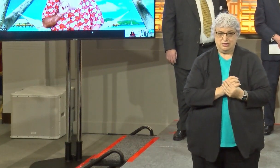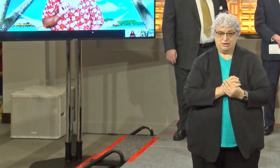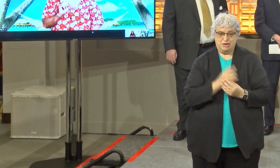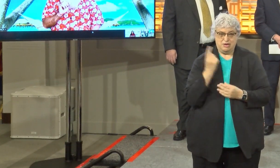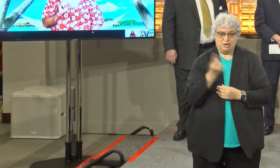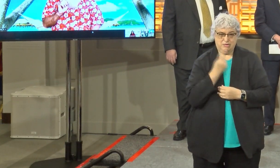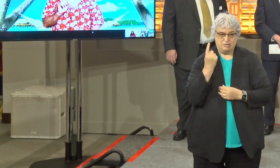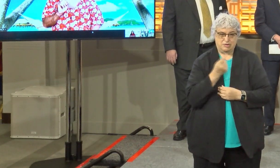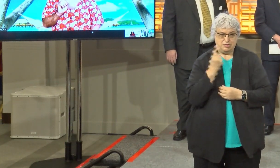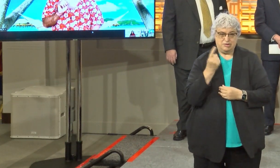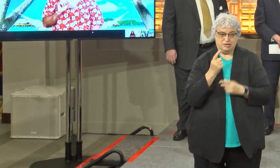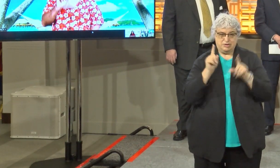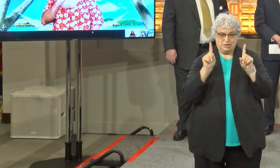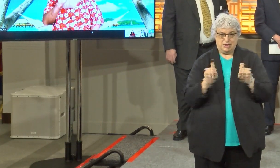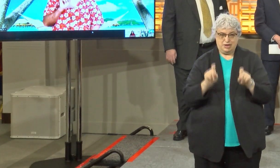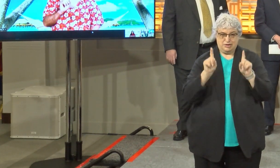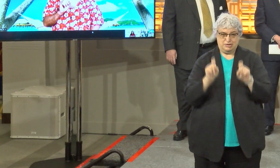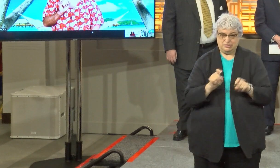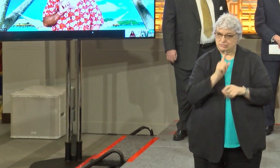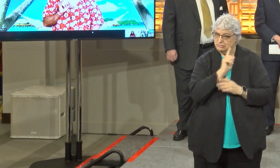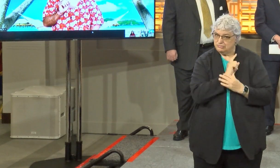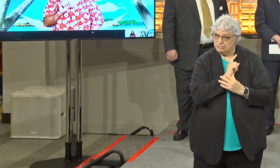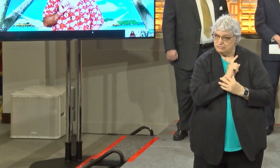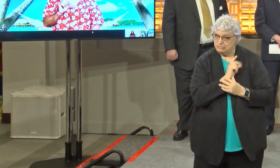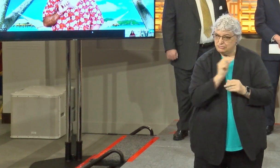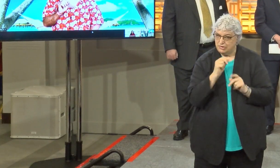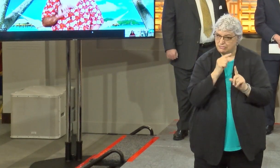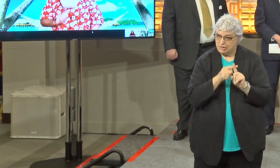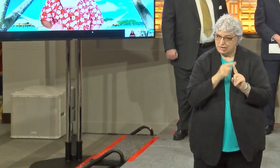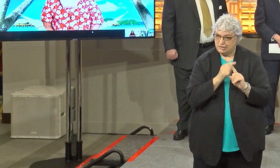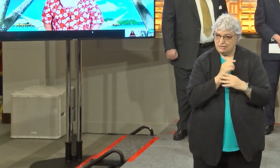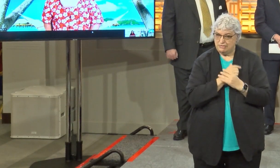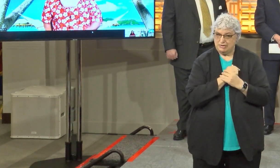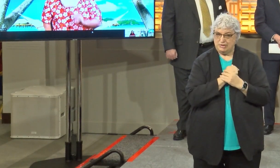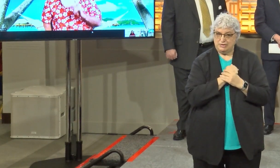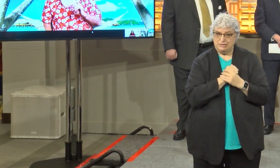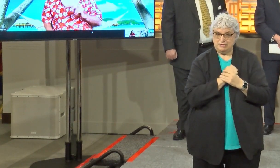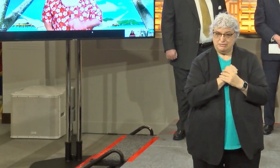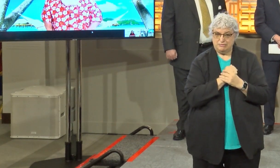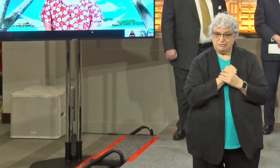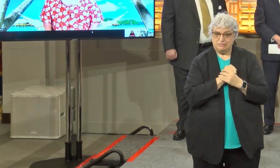Always get a test to be sure you're not positive.